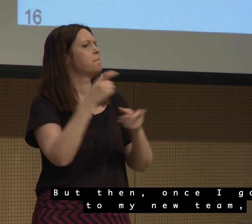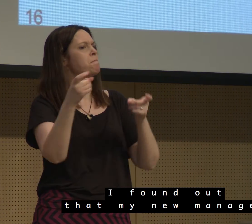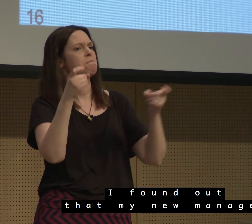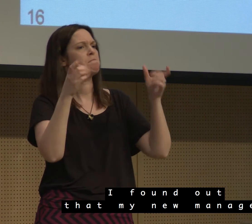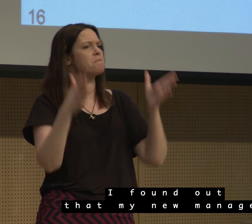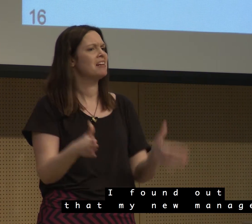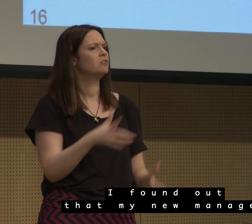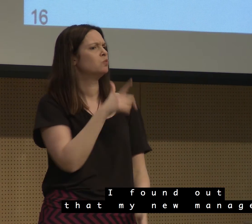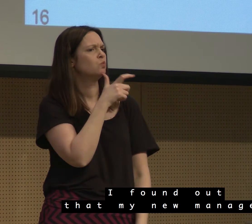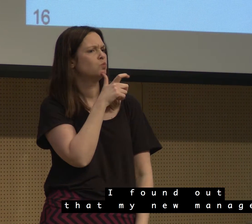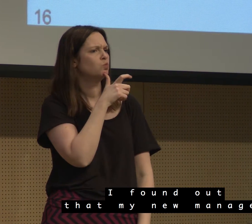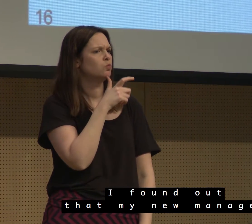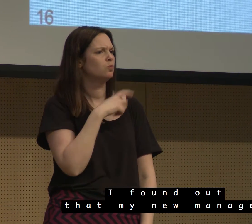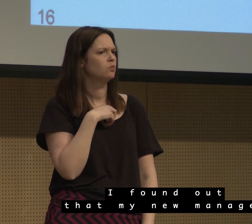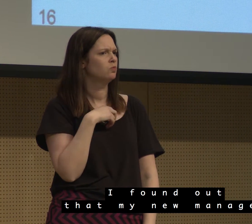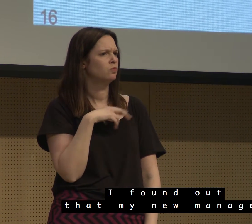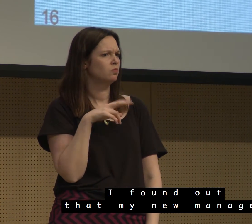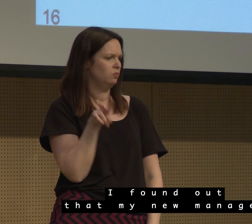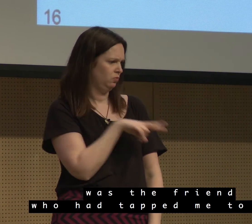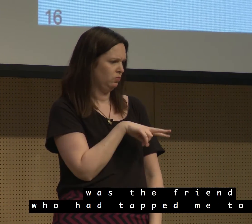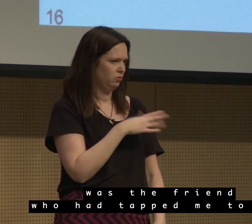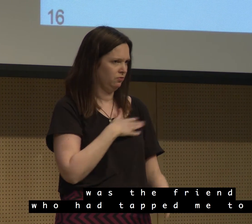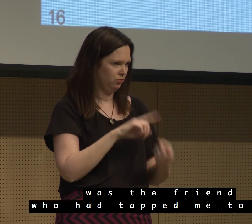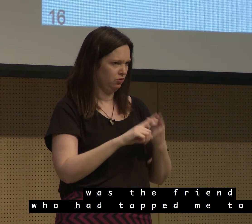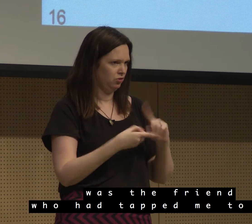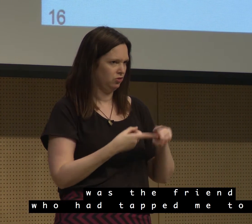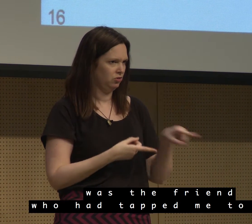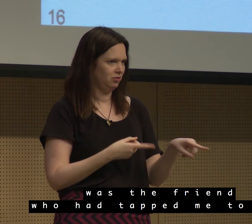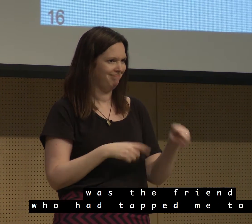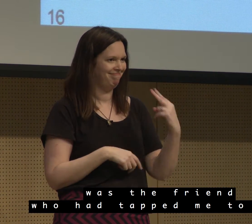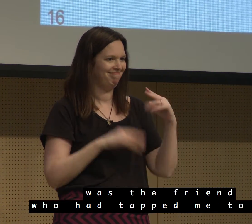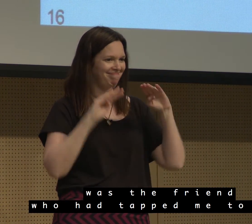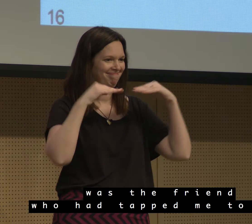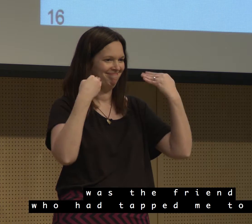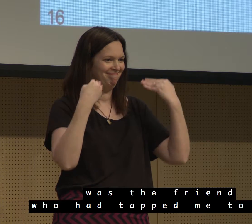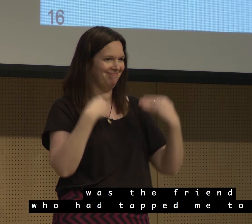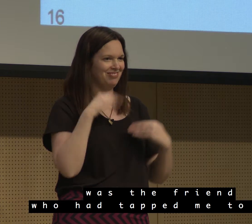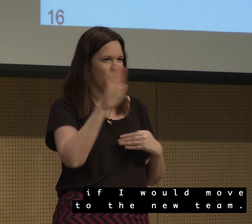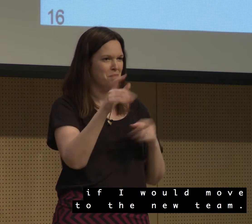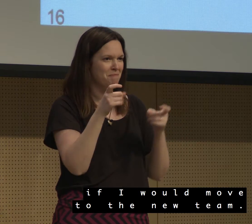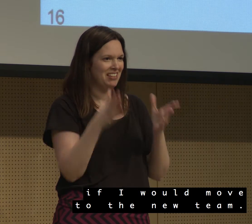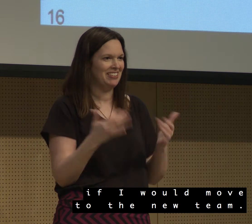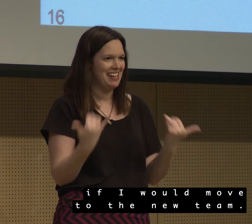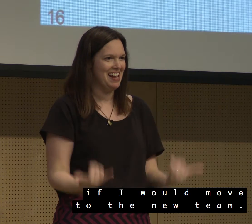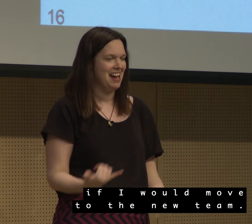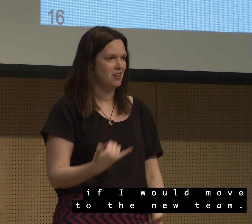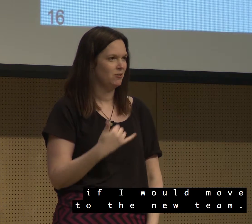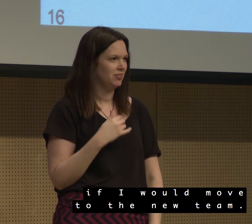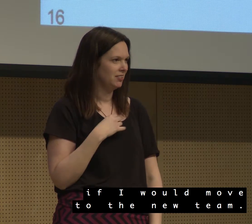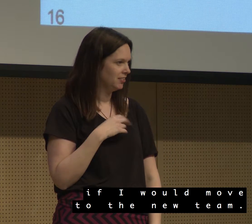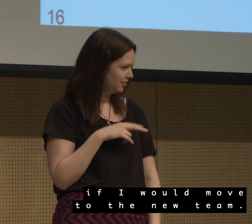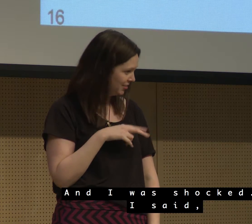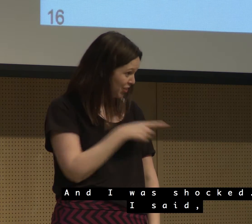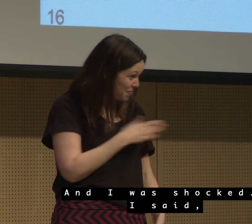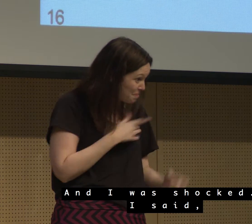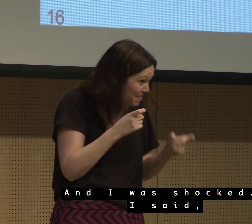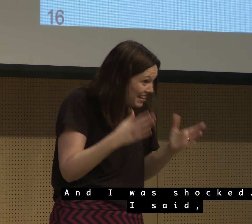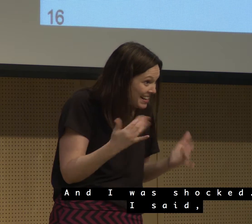I found out that my new manager was the friend who had tapped me to ask if I would move to the new team. And I was shocked. I